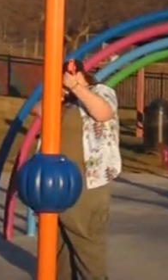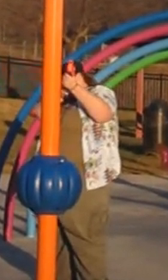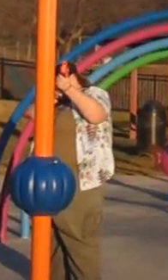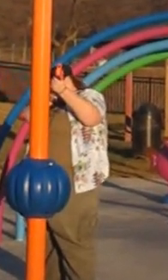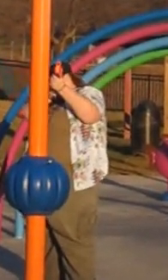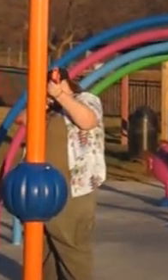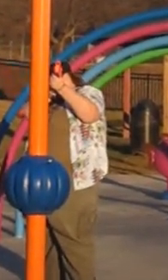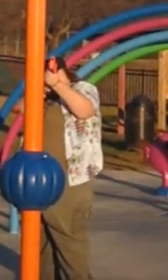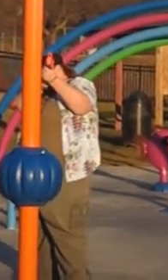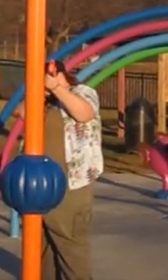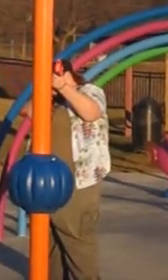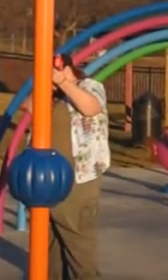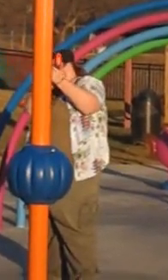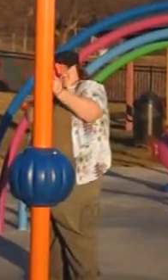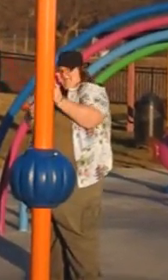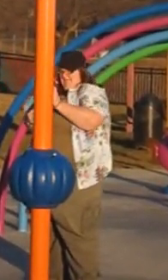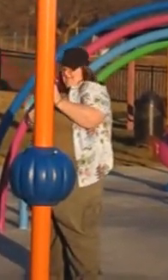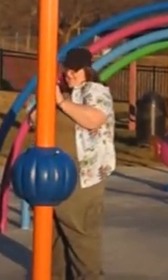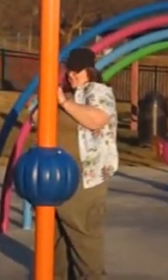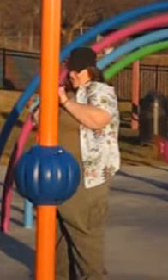That's the second one that's, yeah.